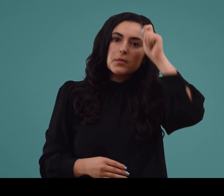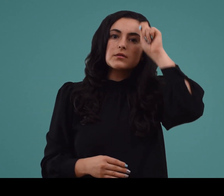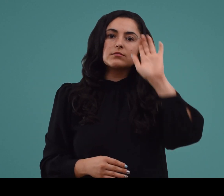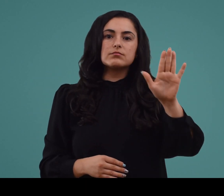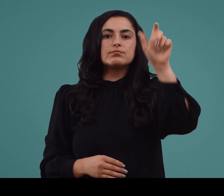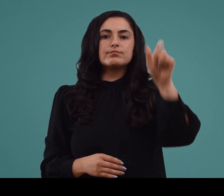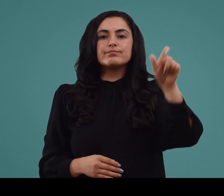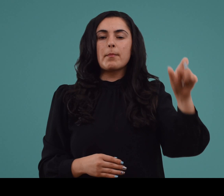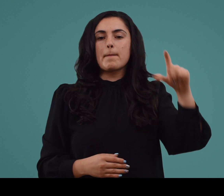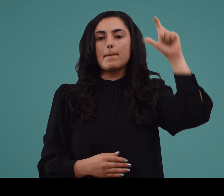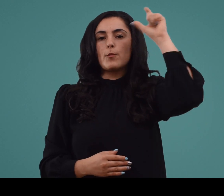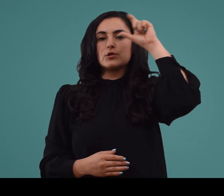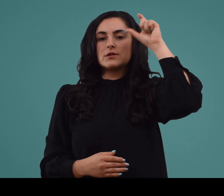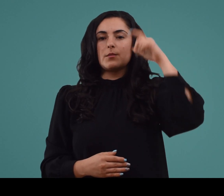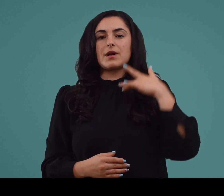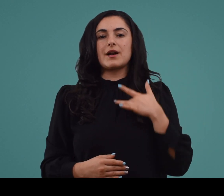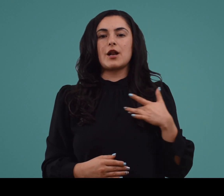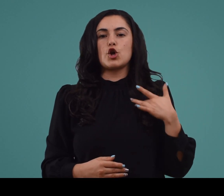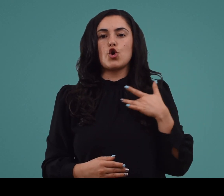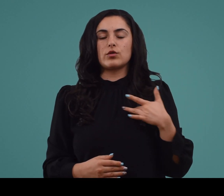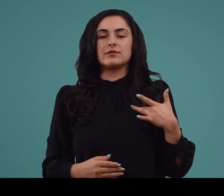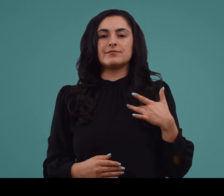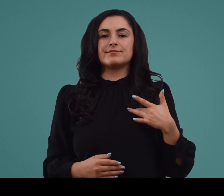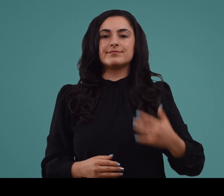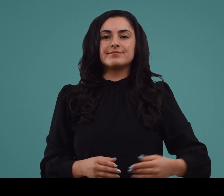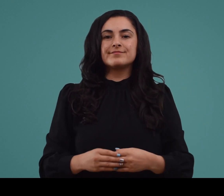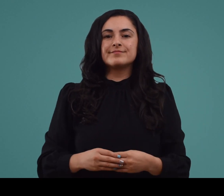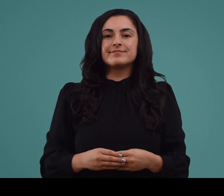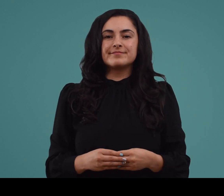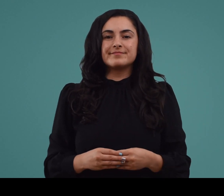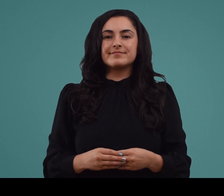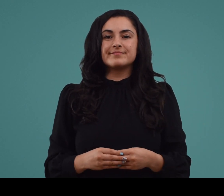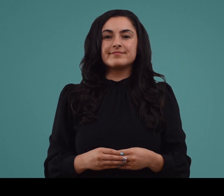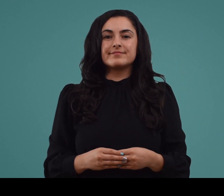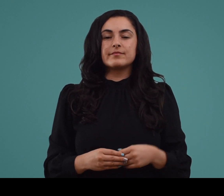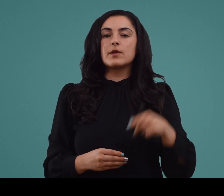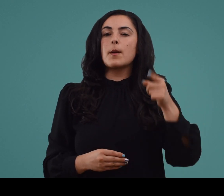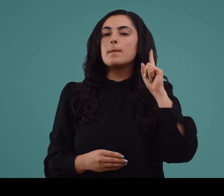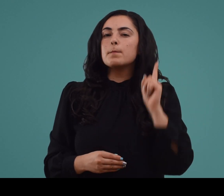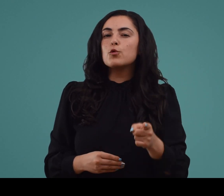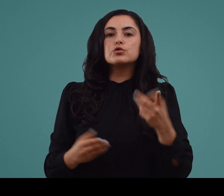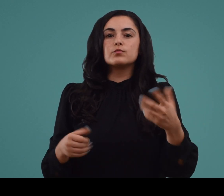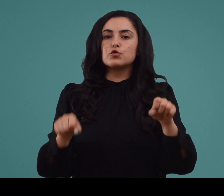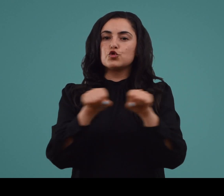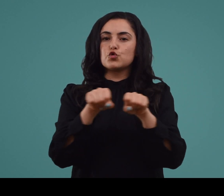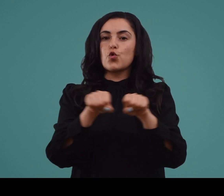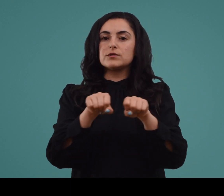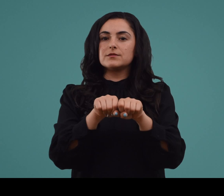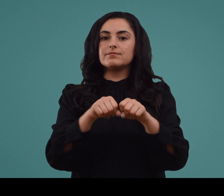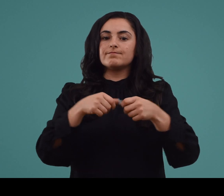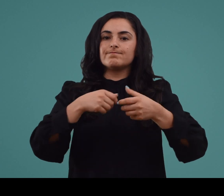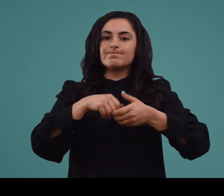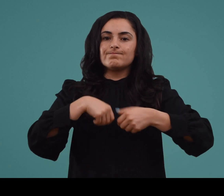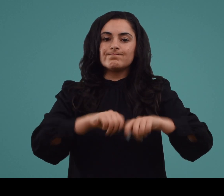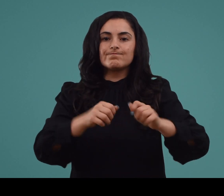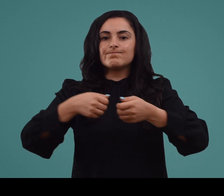As this is a sign of respect to the Muslim religion. You should take off your shoes when entering the